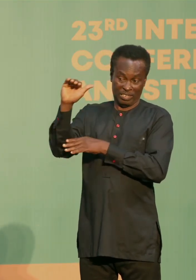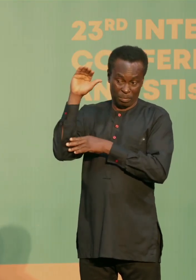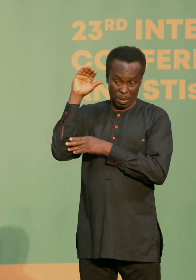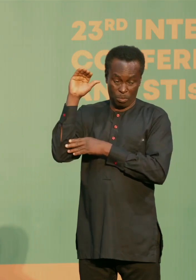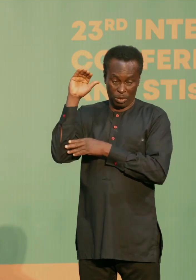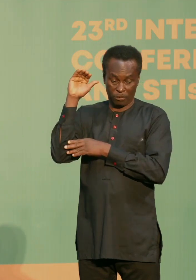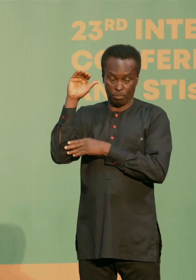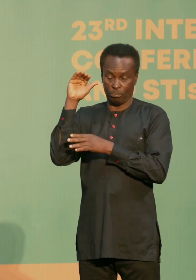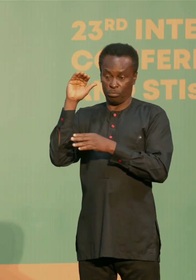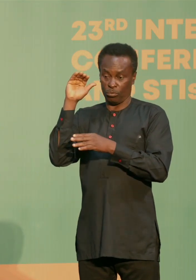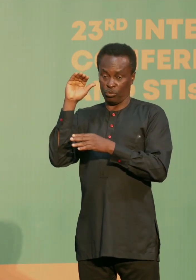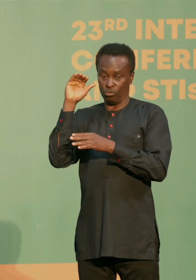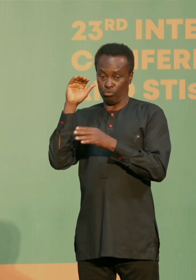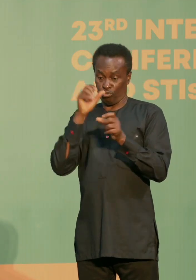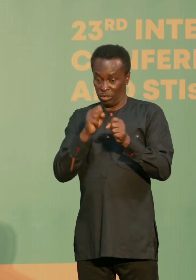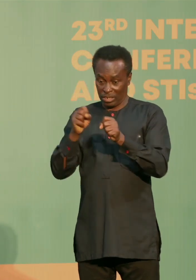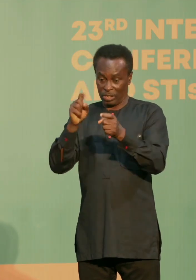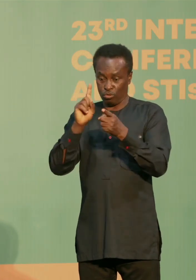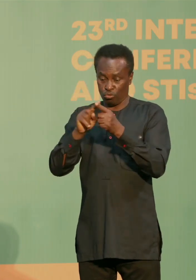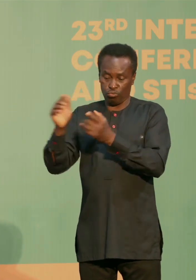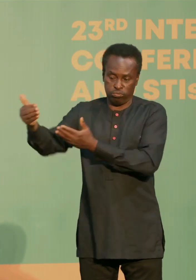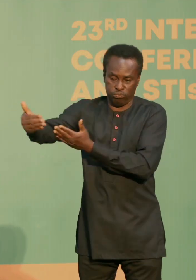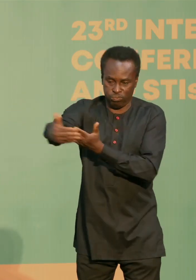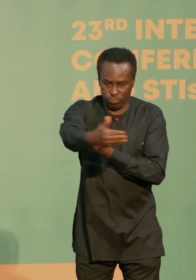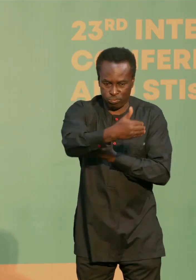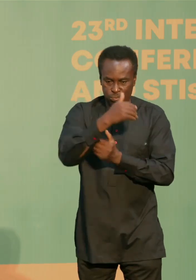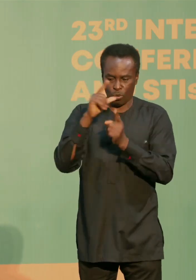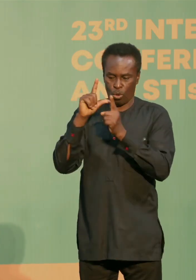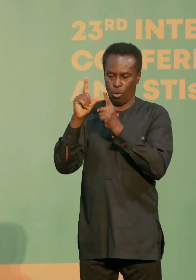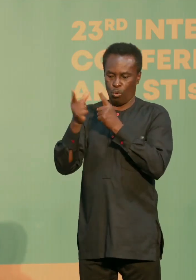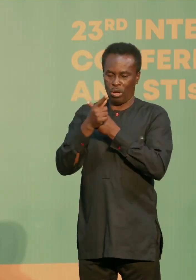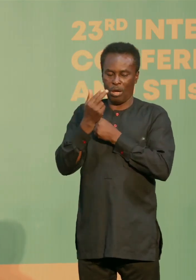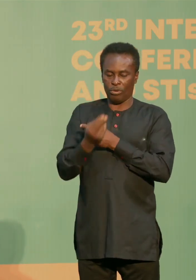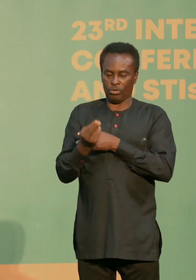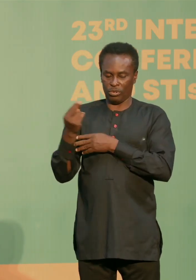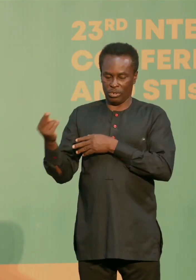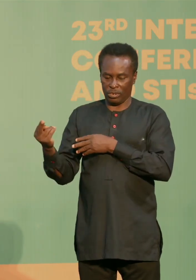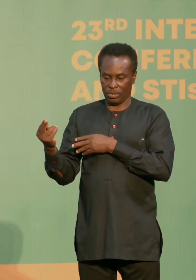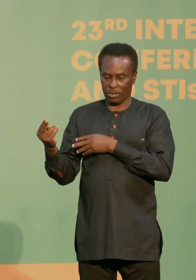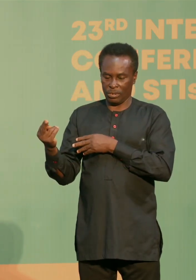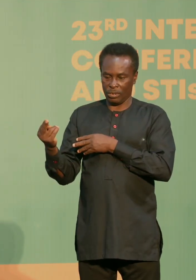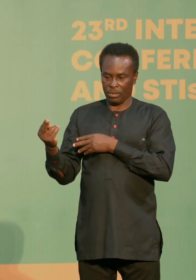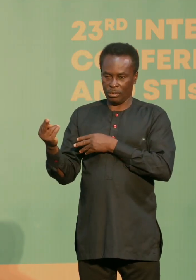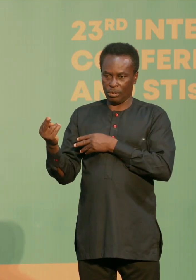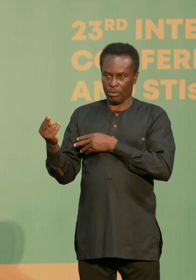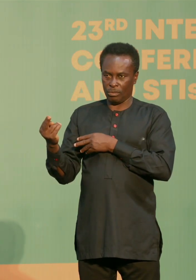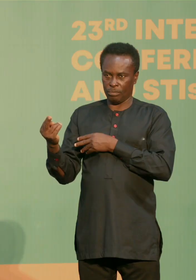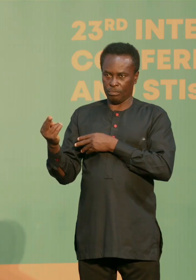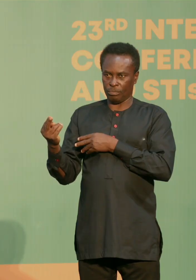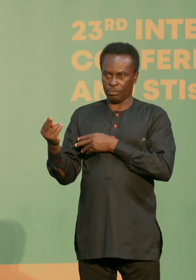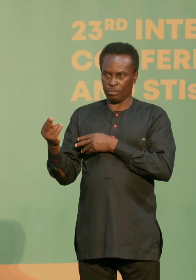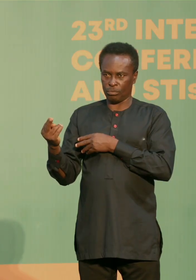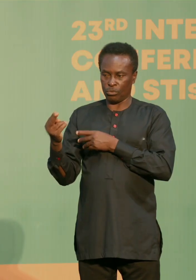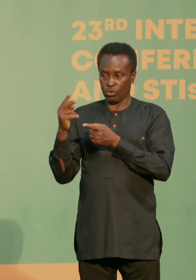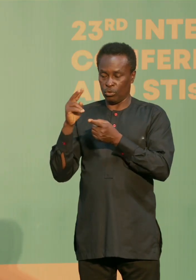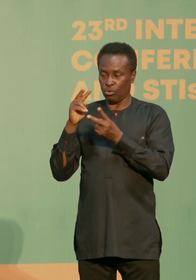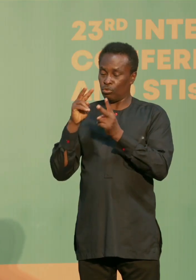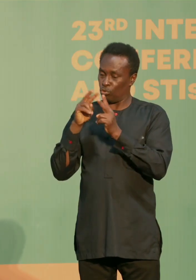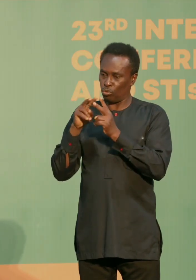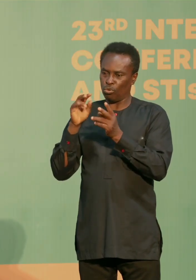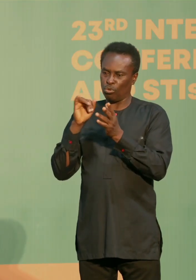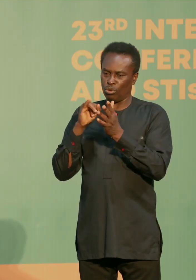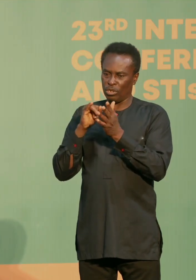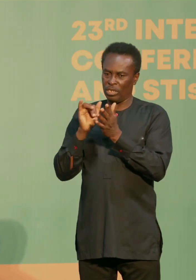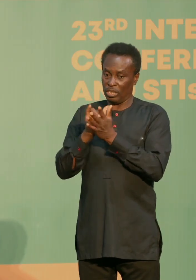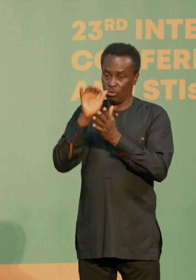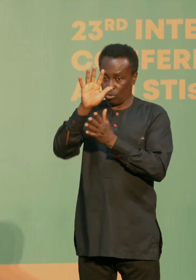mobilize local resources to fill the gap that PEPFAR funds are gradually being removed. So it's your